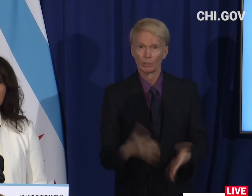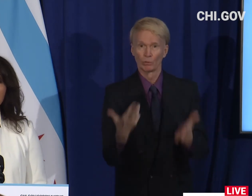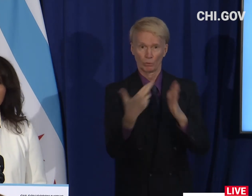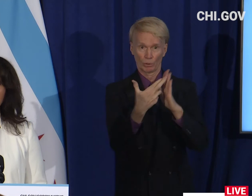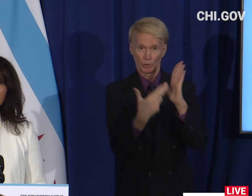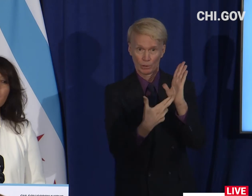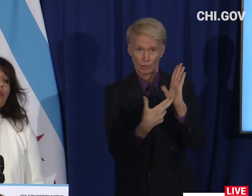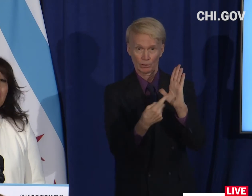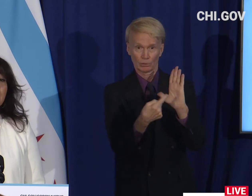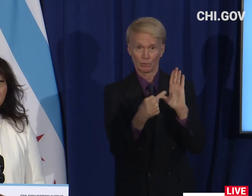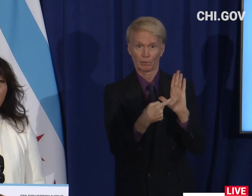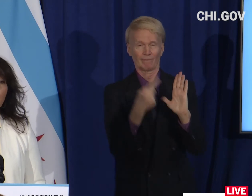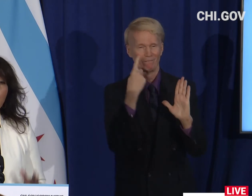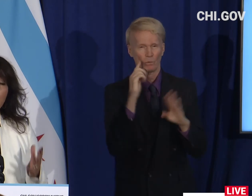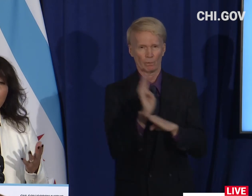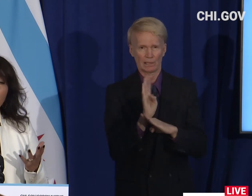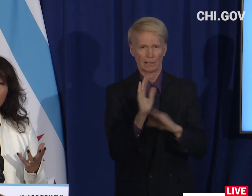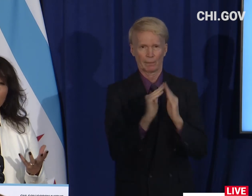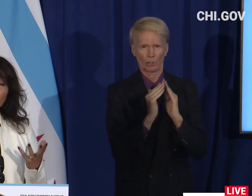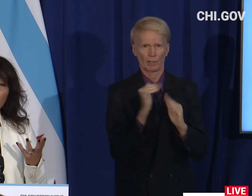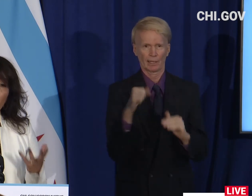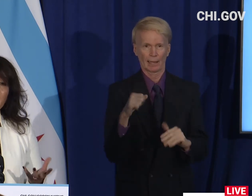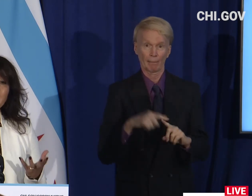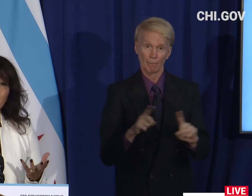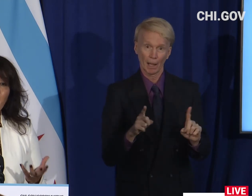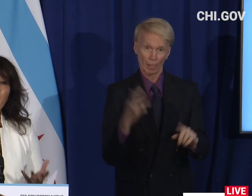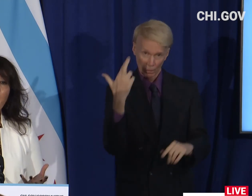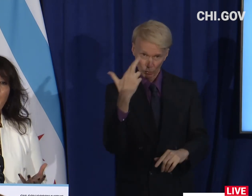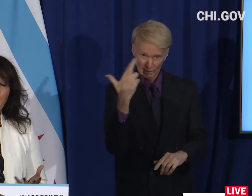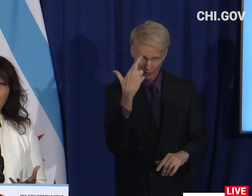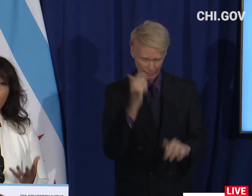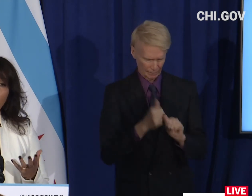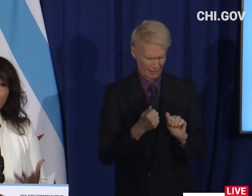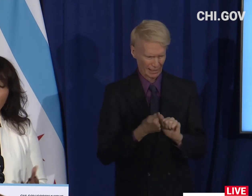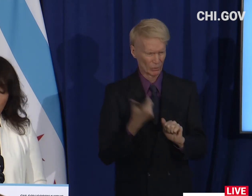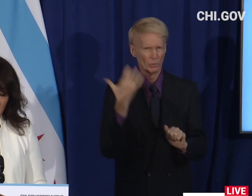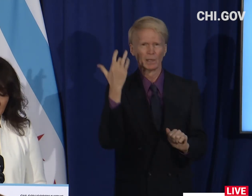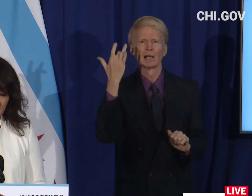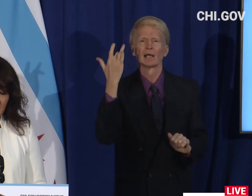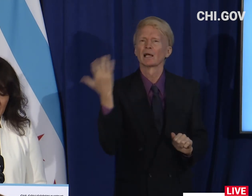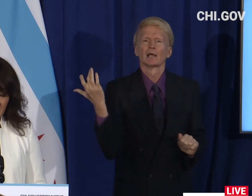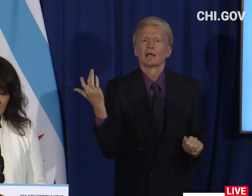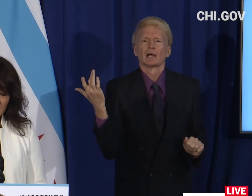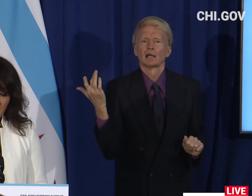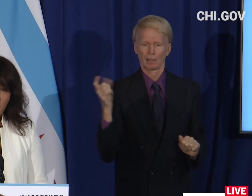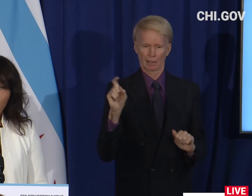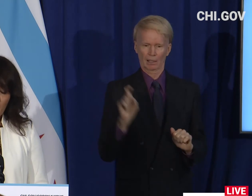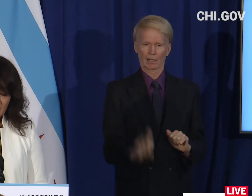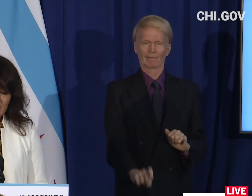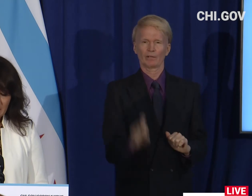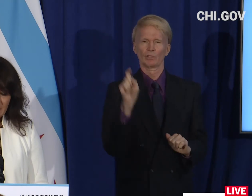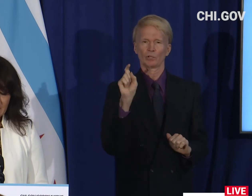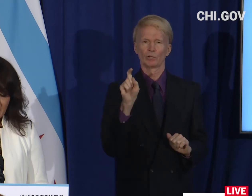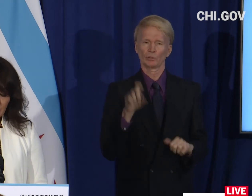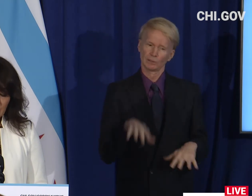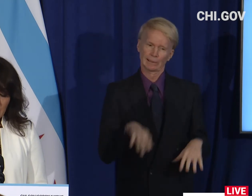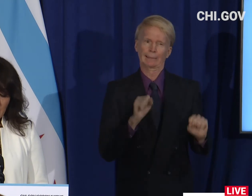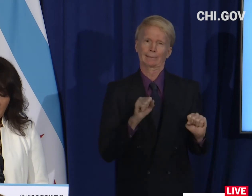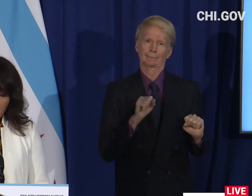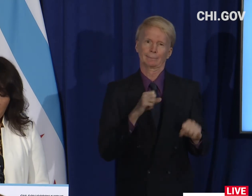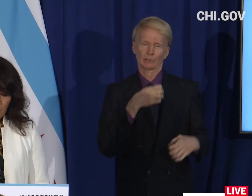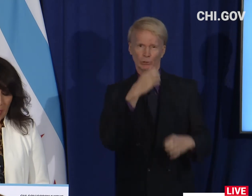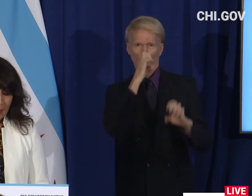guidelines and the requirements for our business community, but also the reason behind why we must take these unprecedented